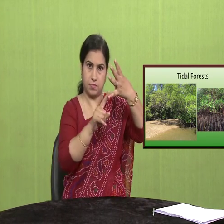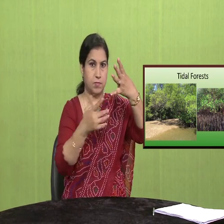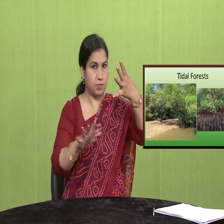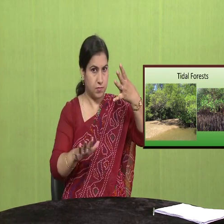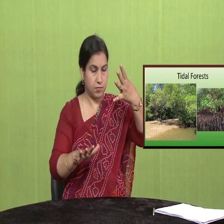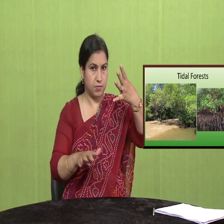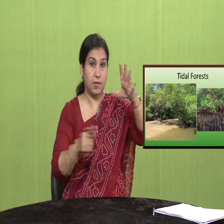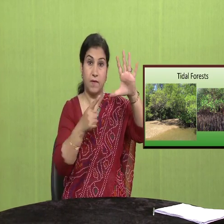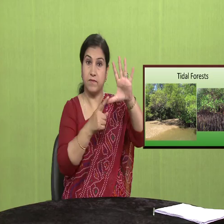The fifth is